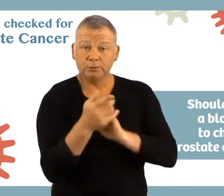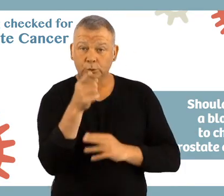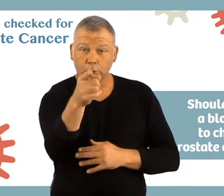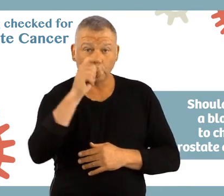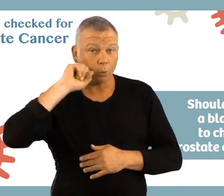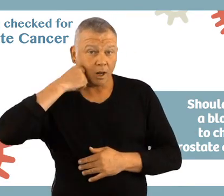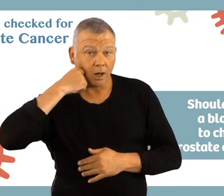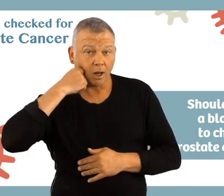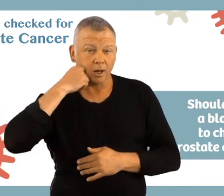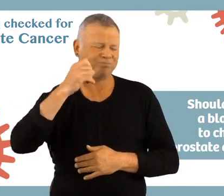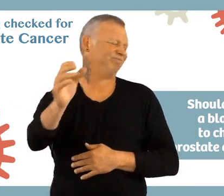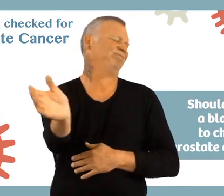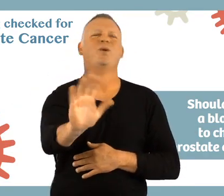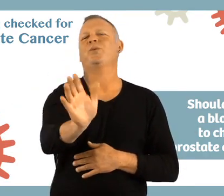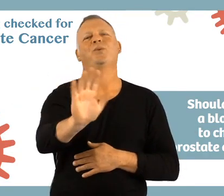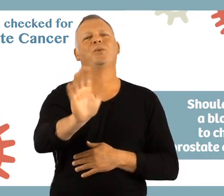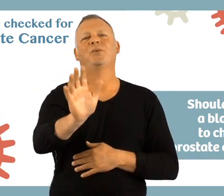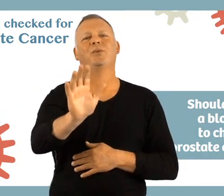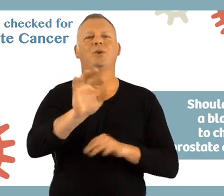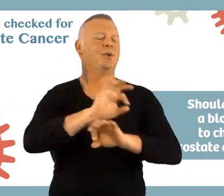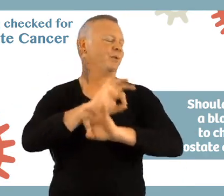not harm you in any way.